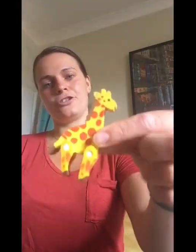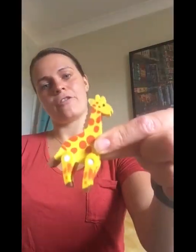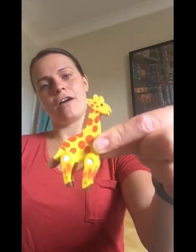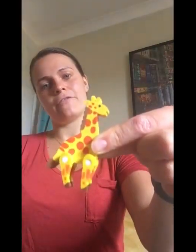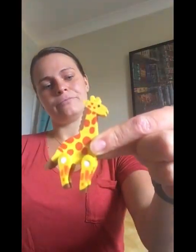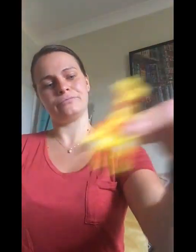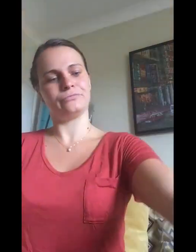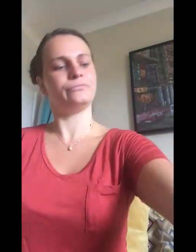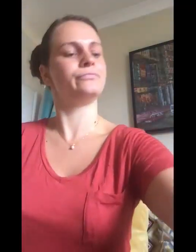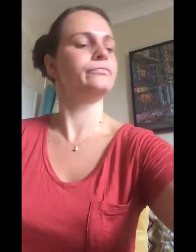Giraffe.